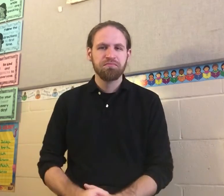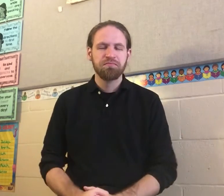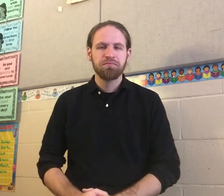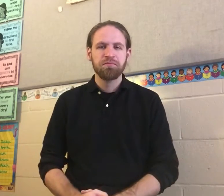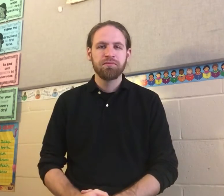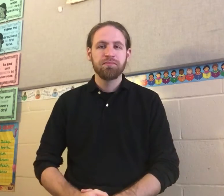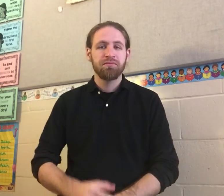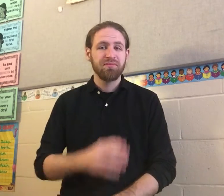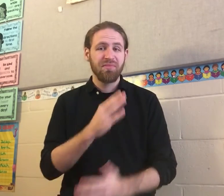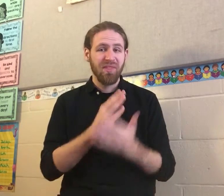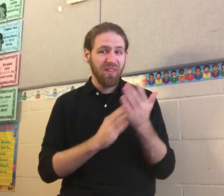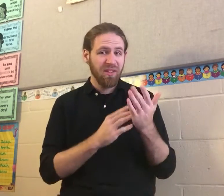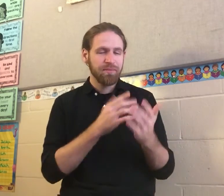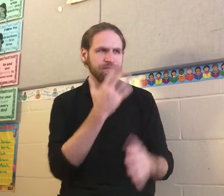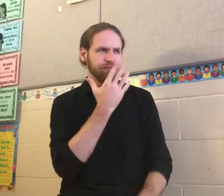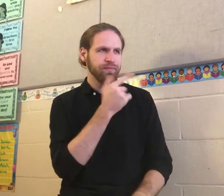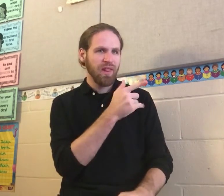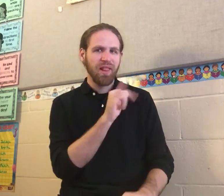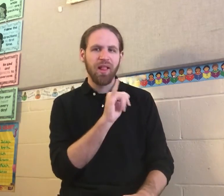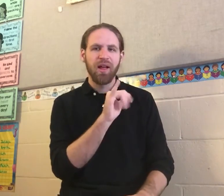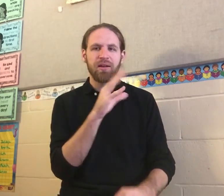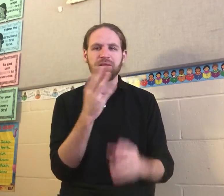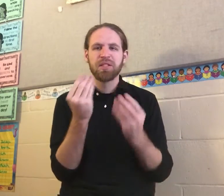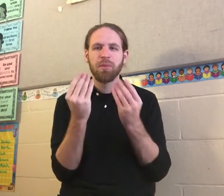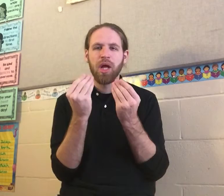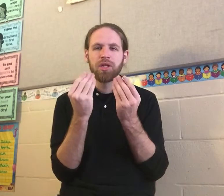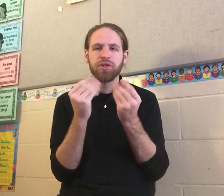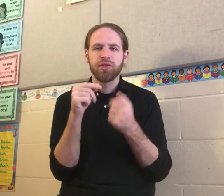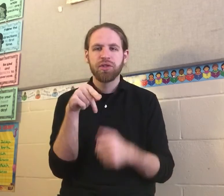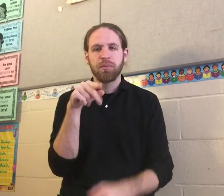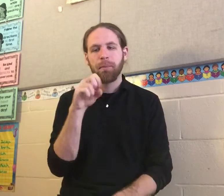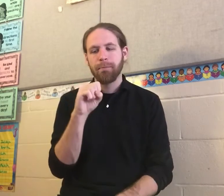Some look like sponges, others look like scissors or needles.